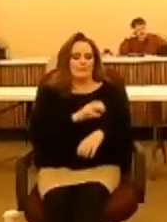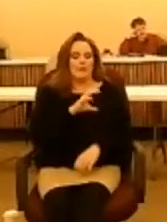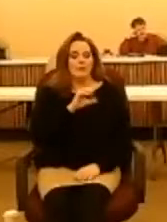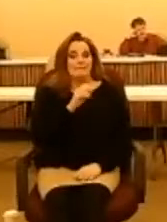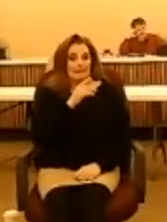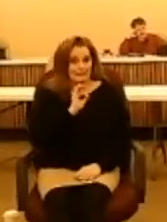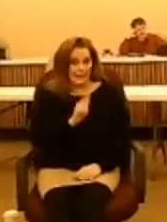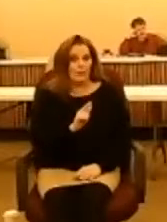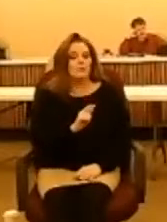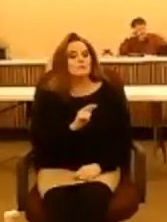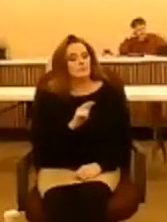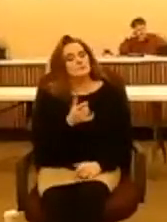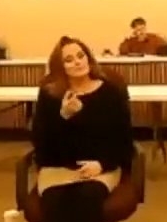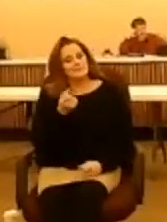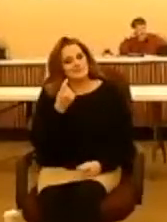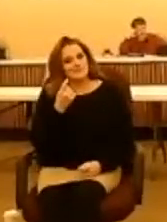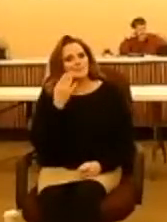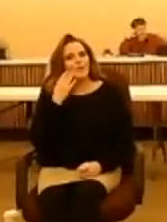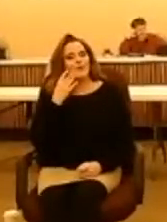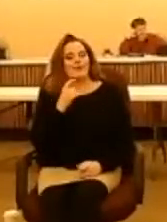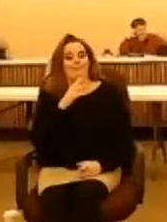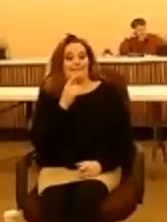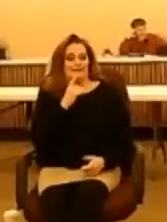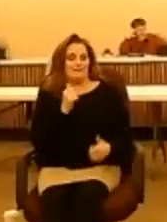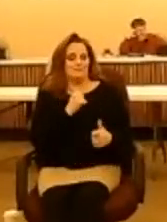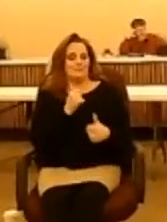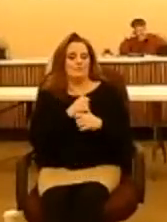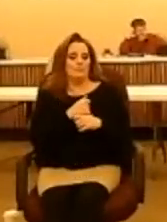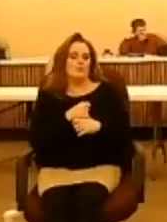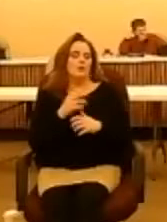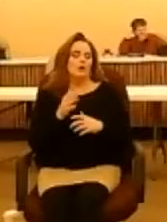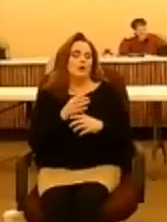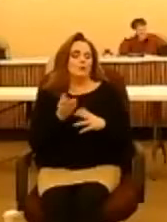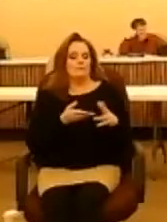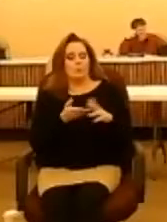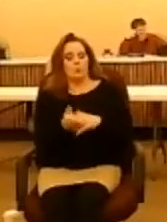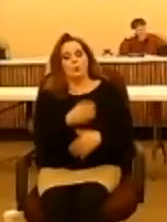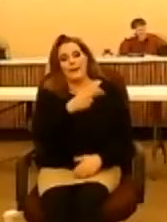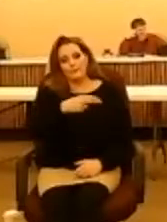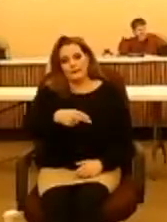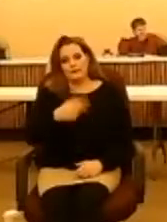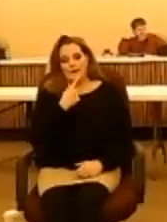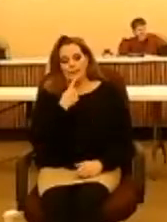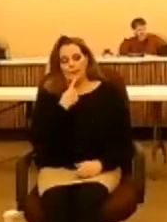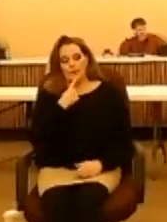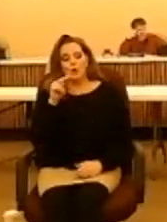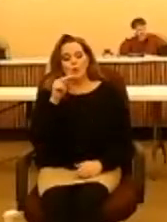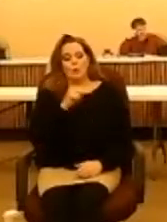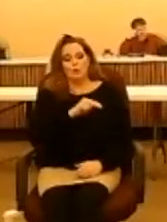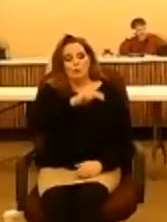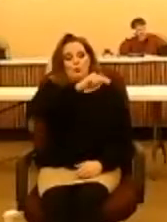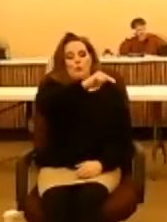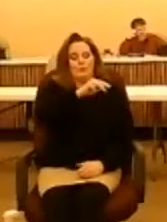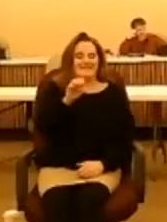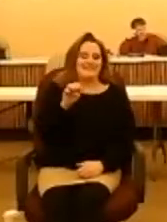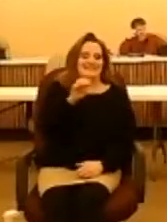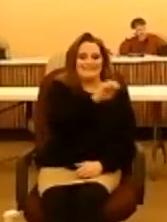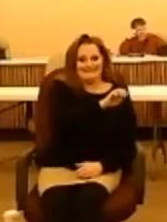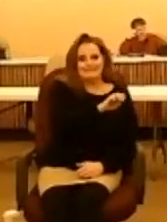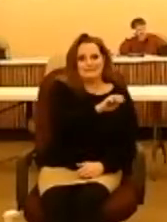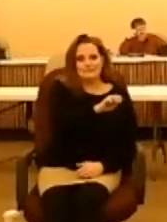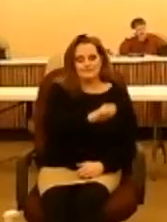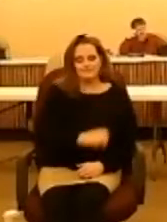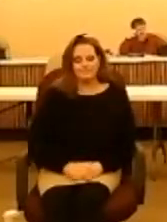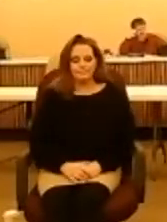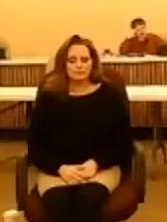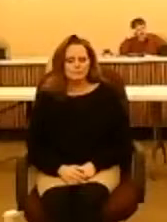canal does go through Henrietta at the very northeast corner. So we're working, and that's why you'll see a member